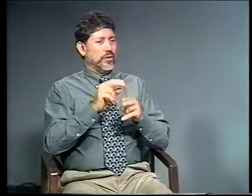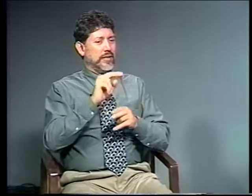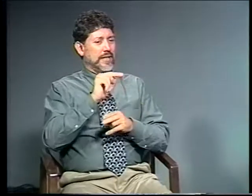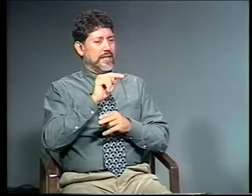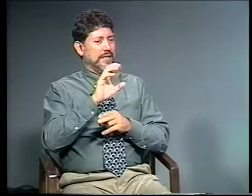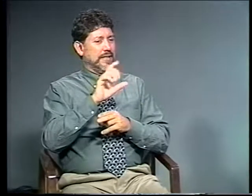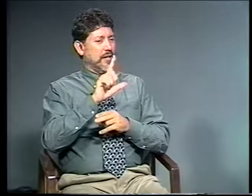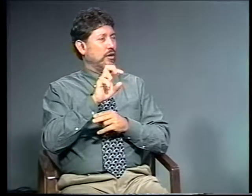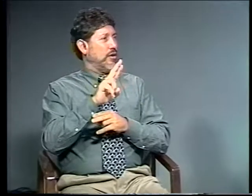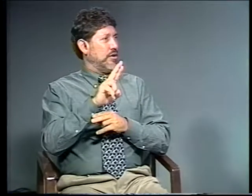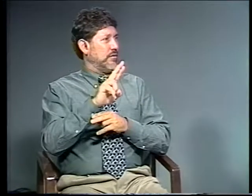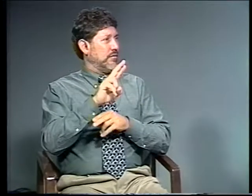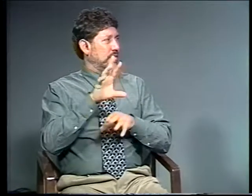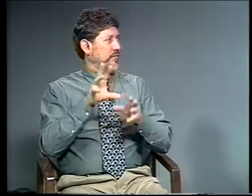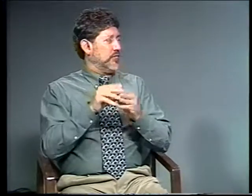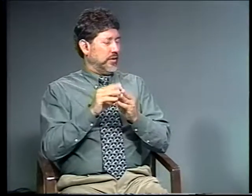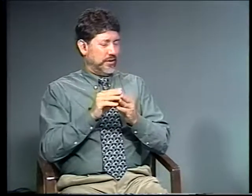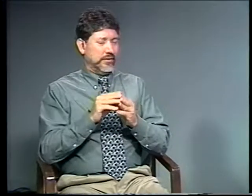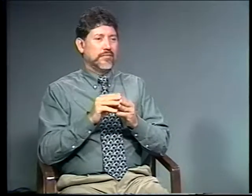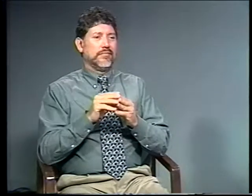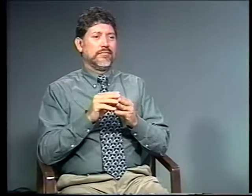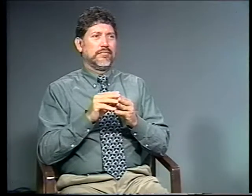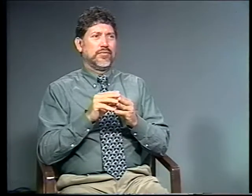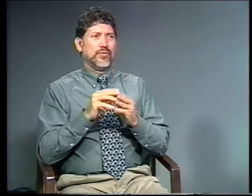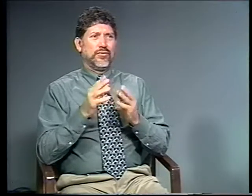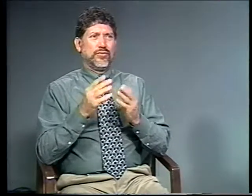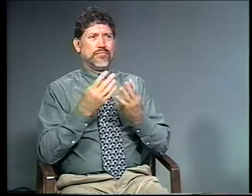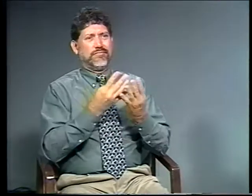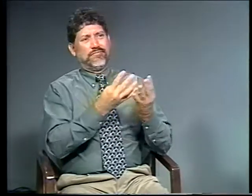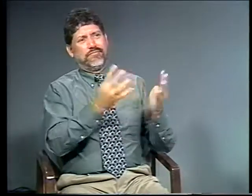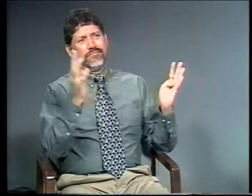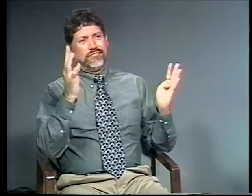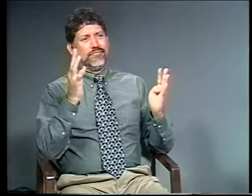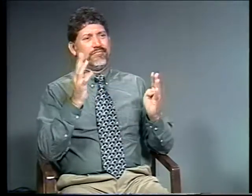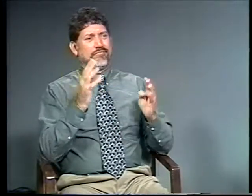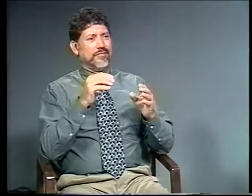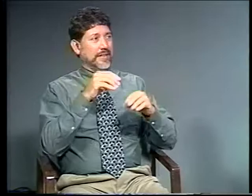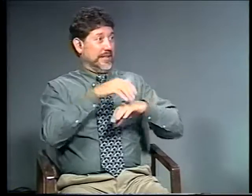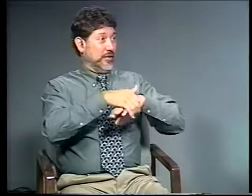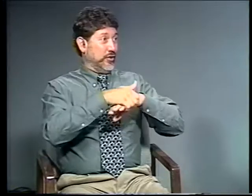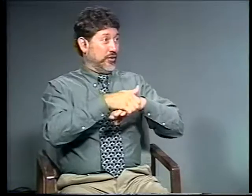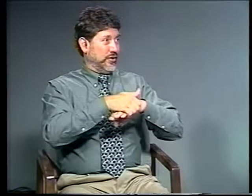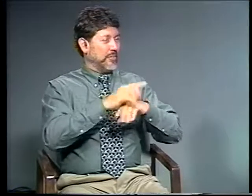to a conference called the NCLR conference, and